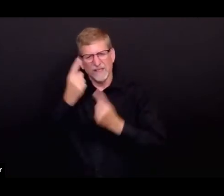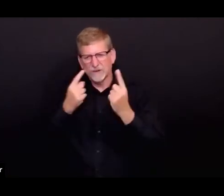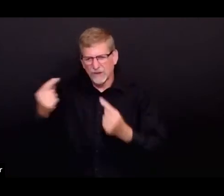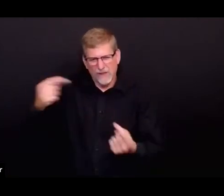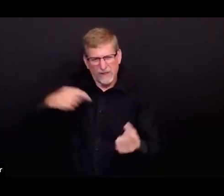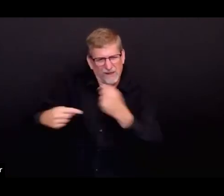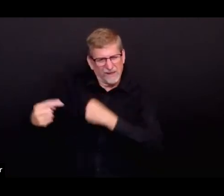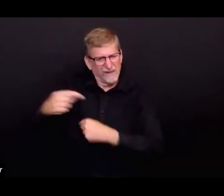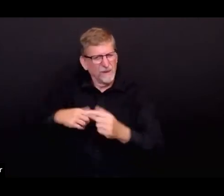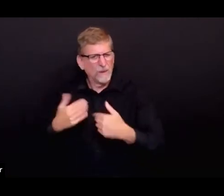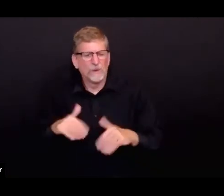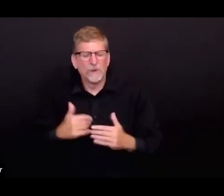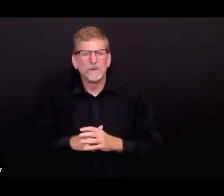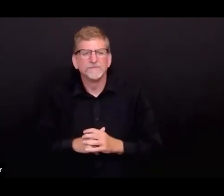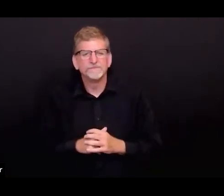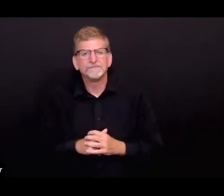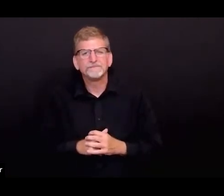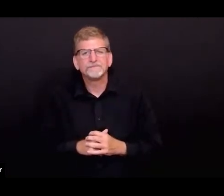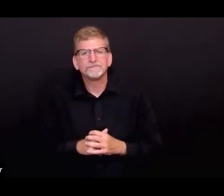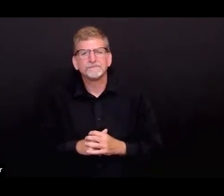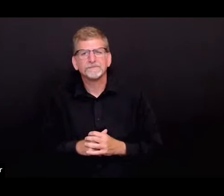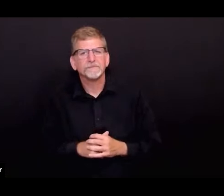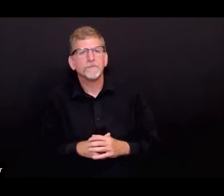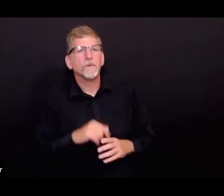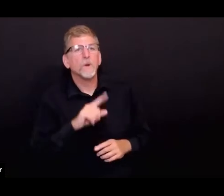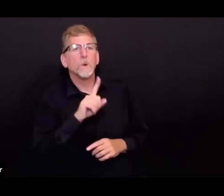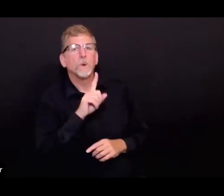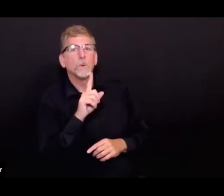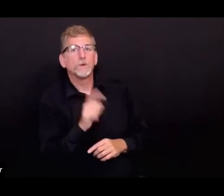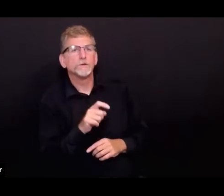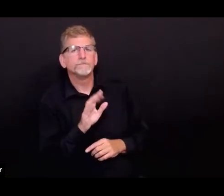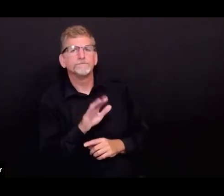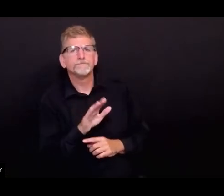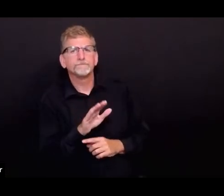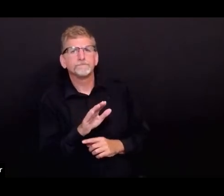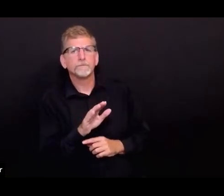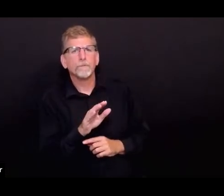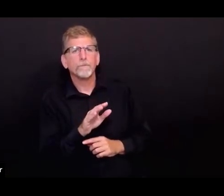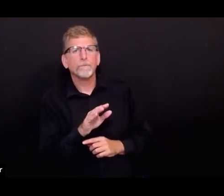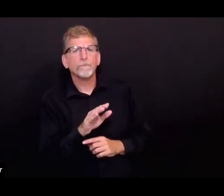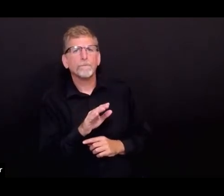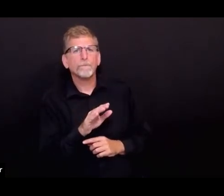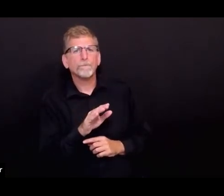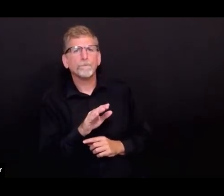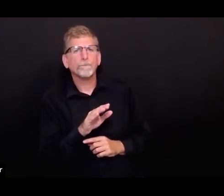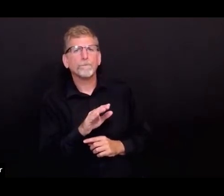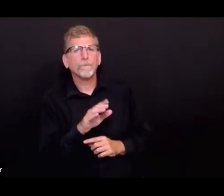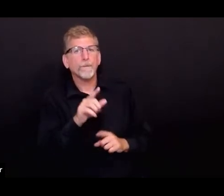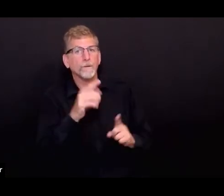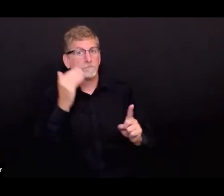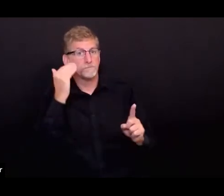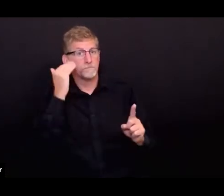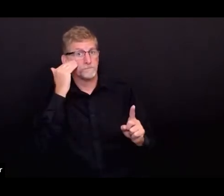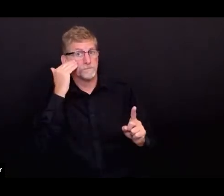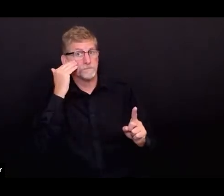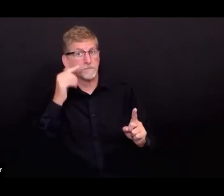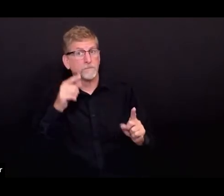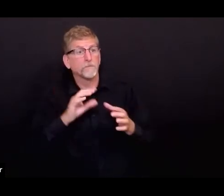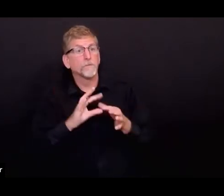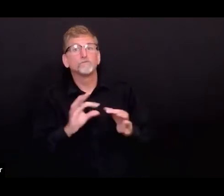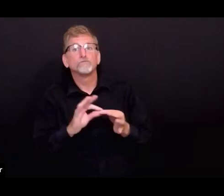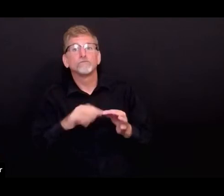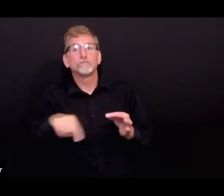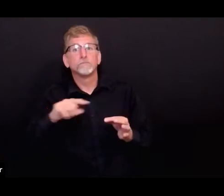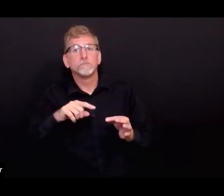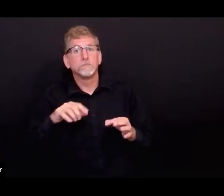What would you also say about, I know some people have talked about, potentially getting tested before Thanksgiving, and do you think